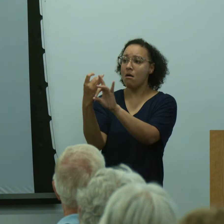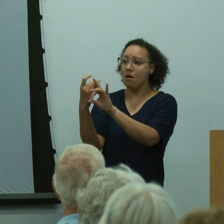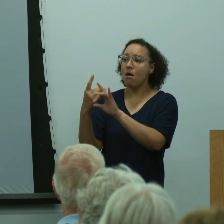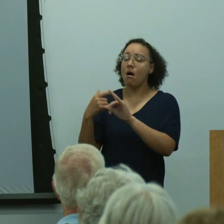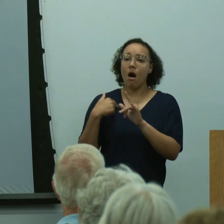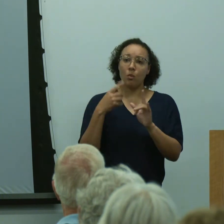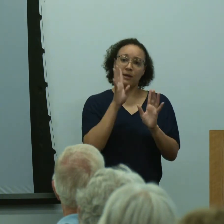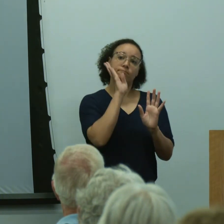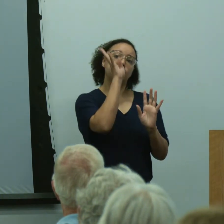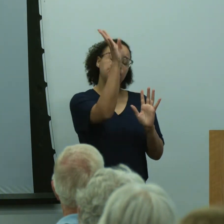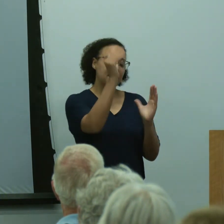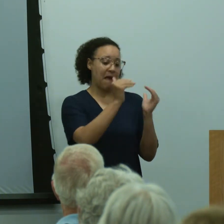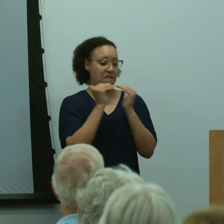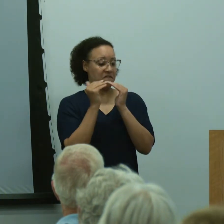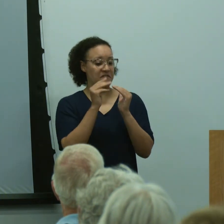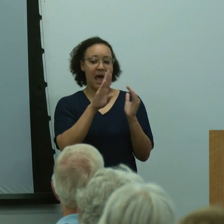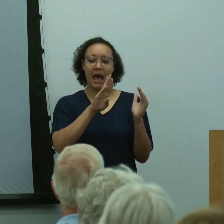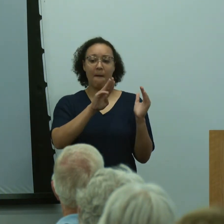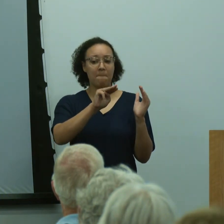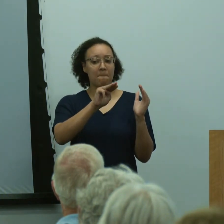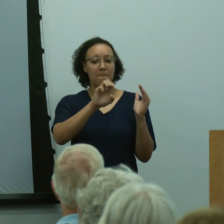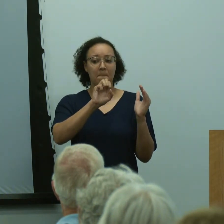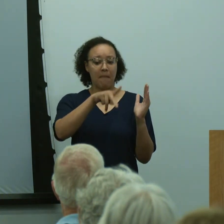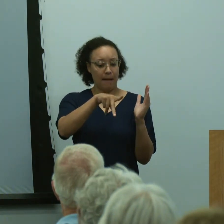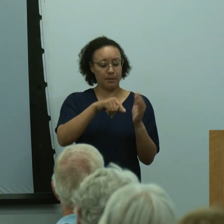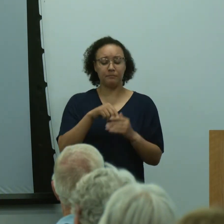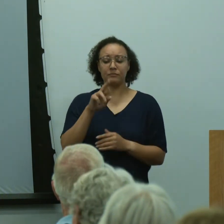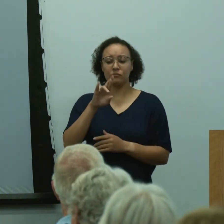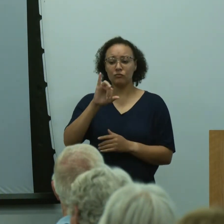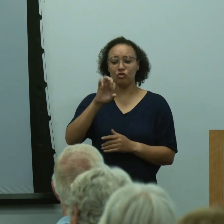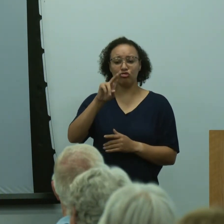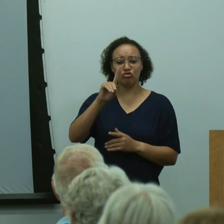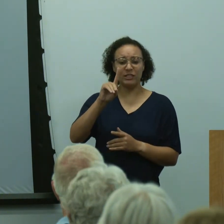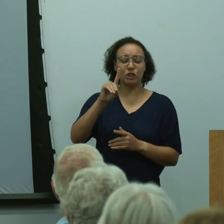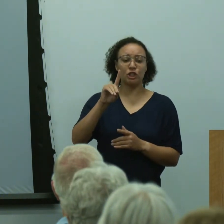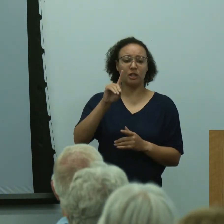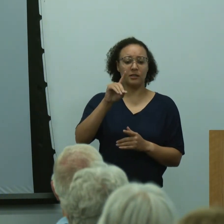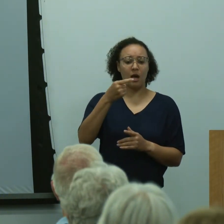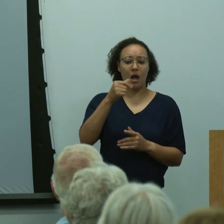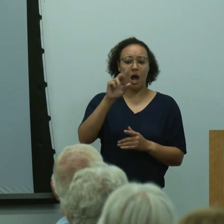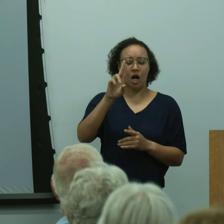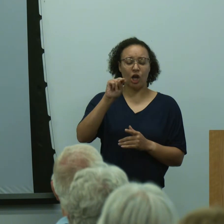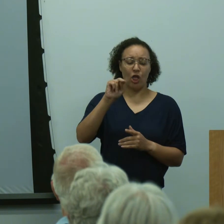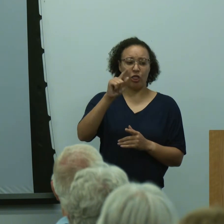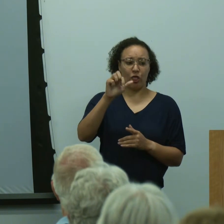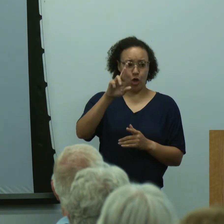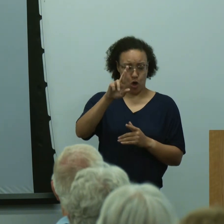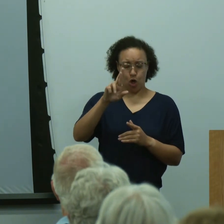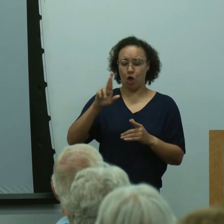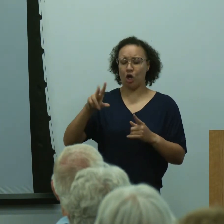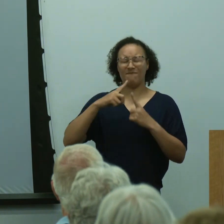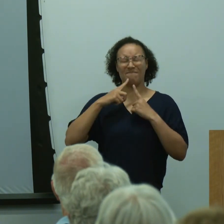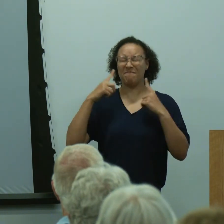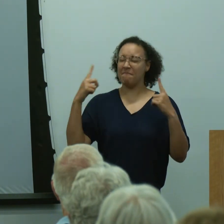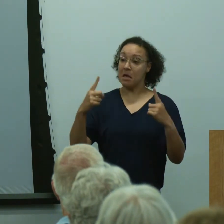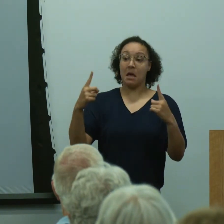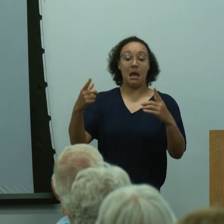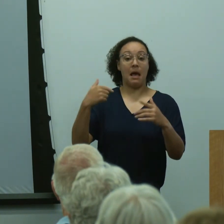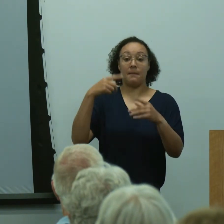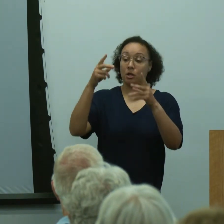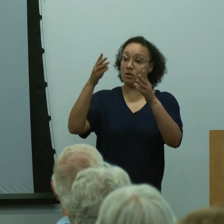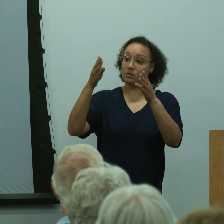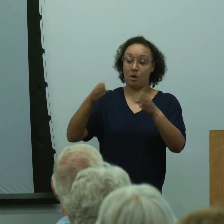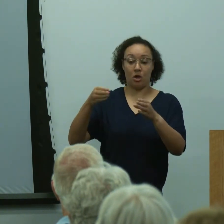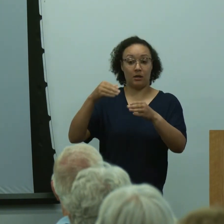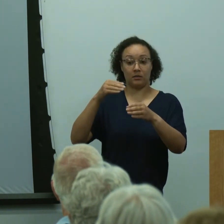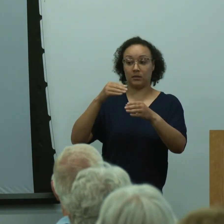maps. We had Richard Gunter, who is probably one of the most renowned people in the country on redistricting